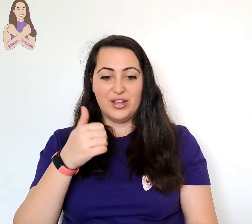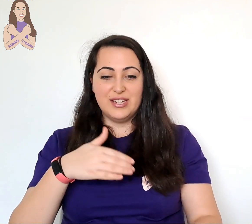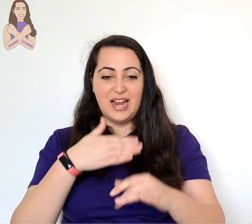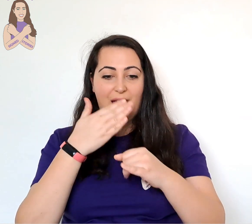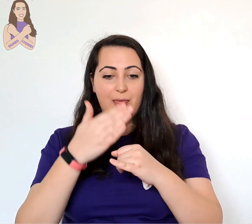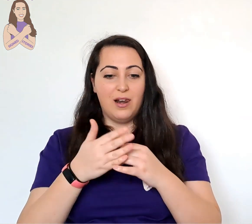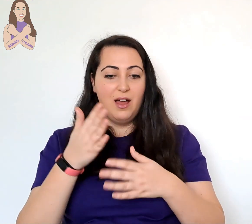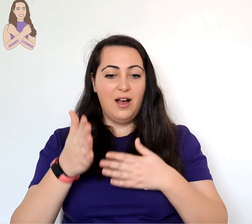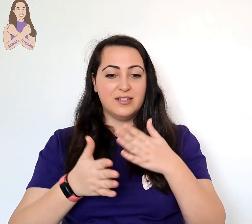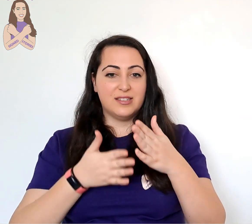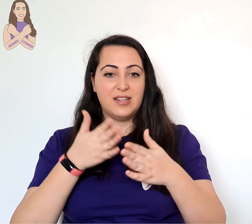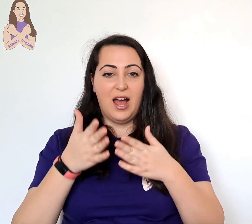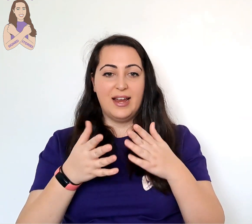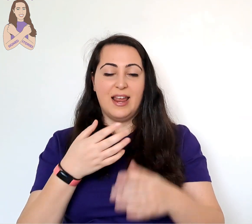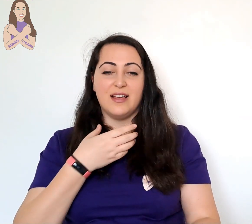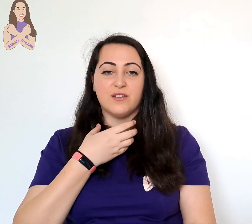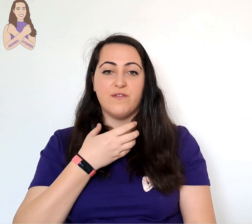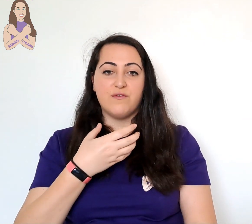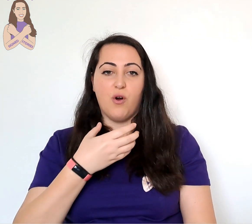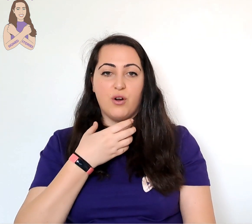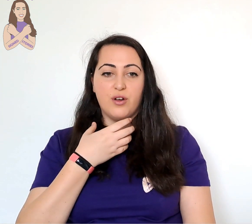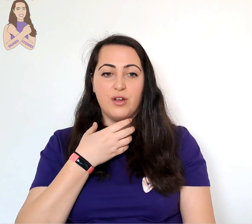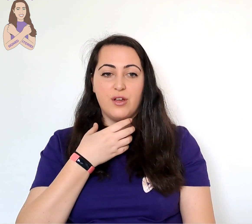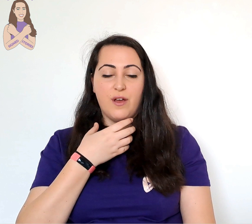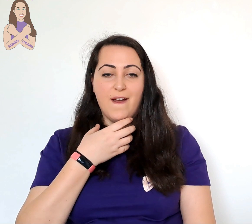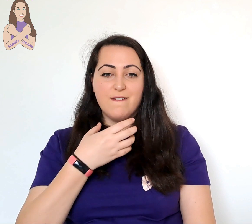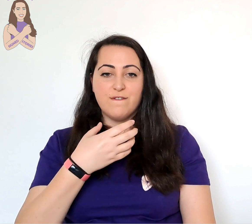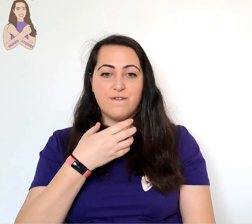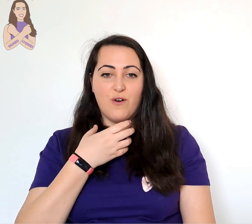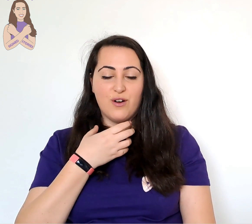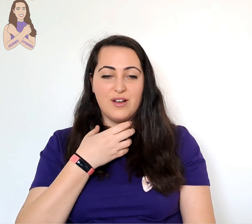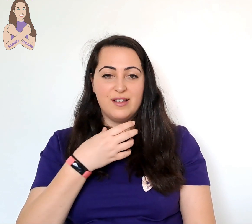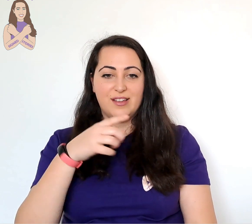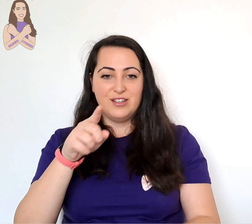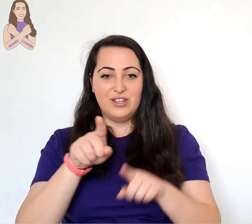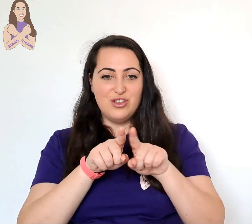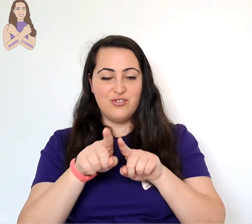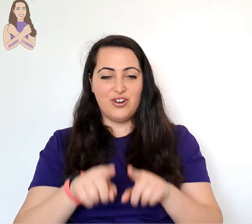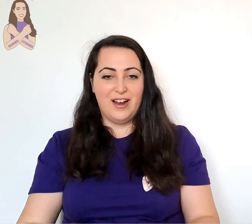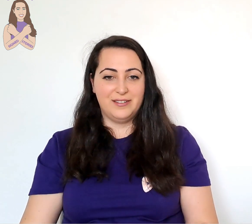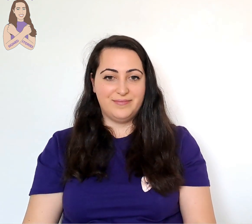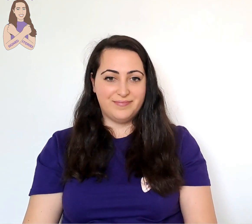Good. And the last sign is frog. Frog. You try.